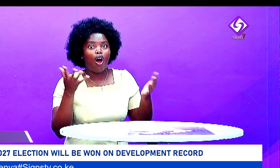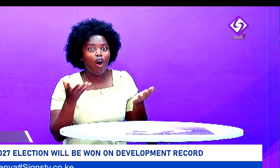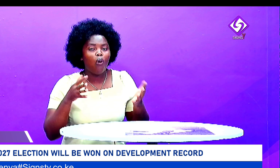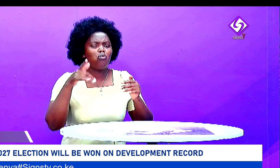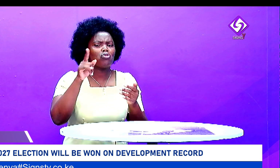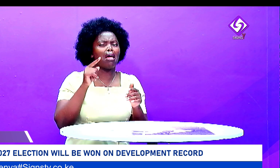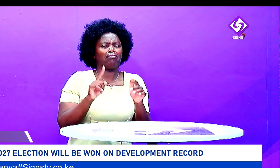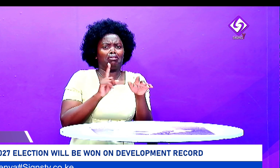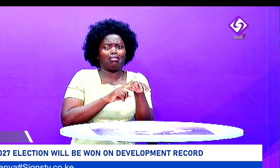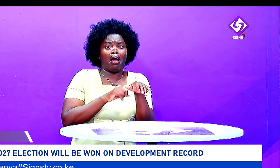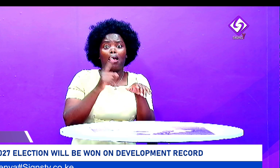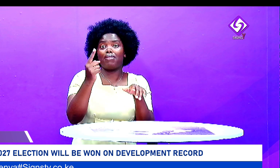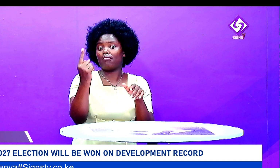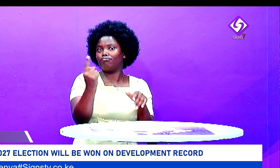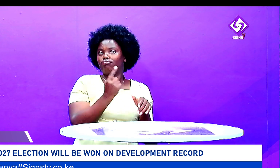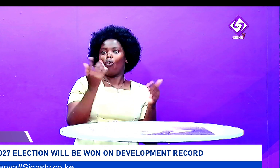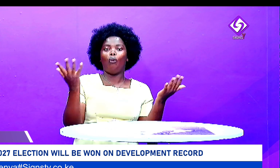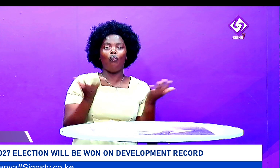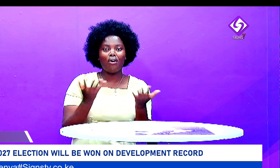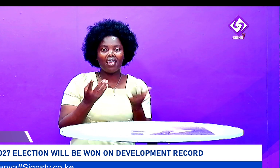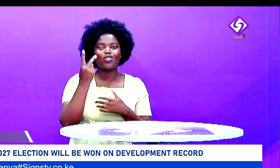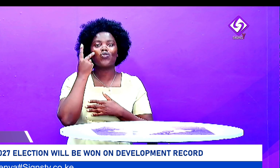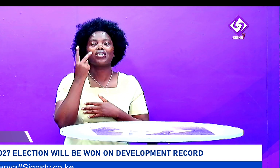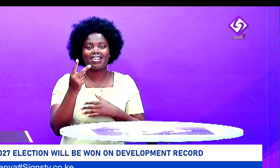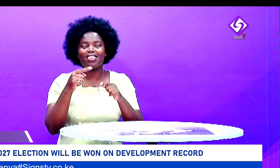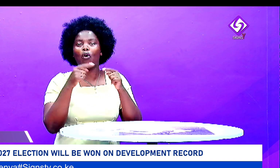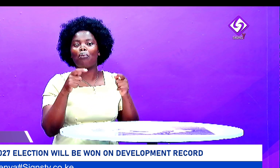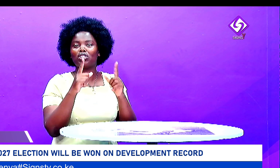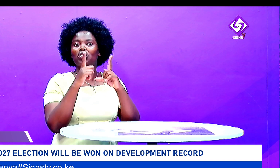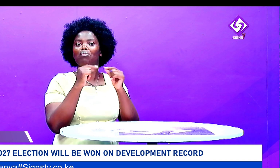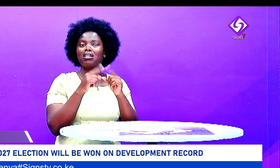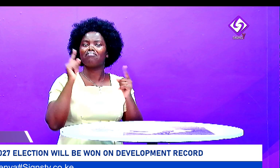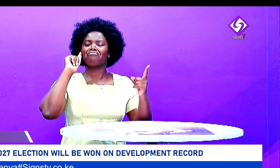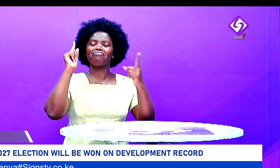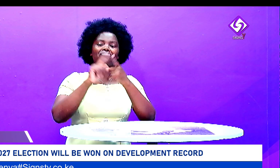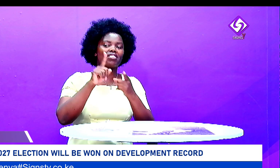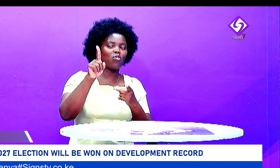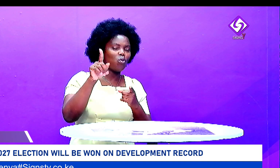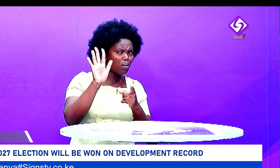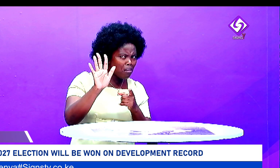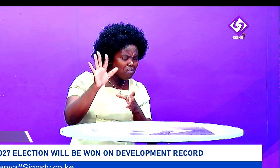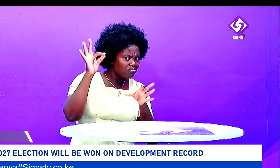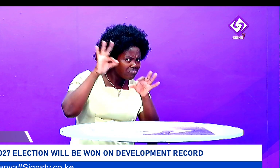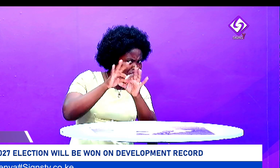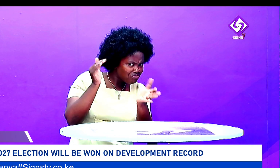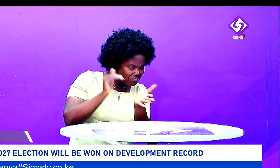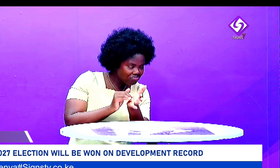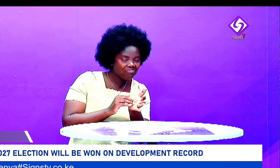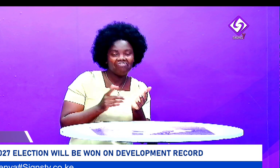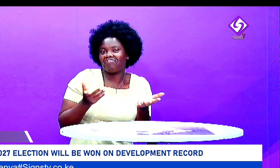campaign rhetoric, in what appeared to be a direct response to opposition leaders